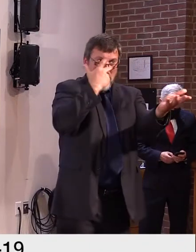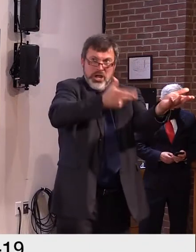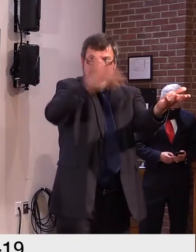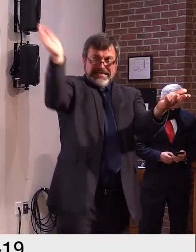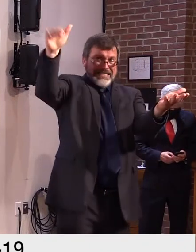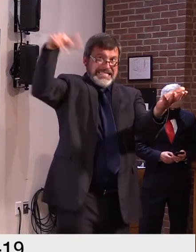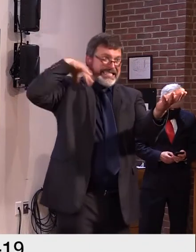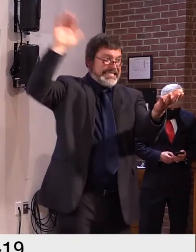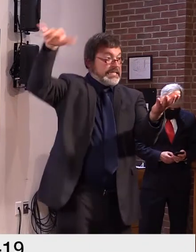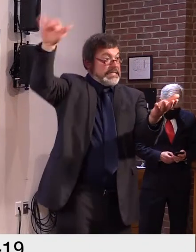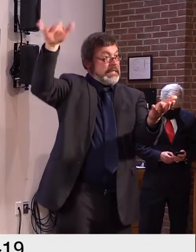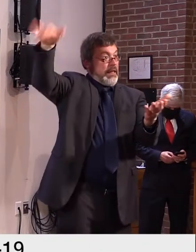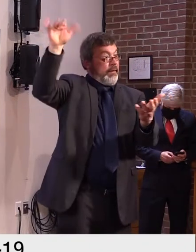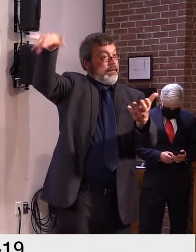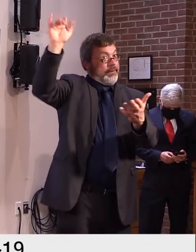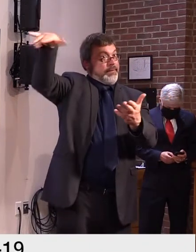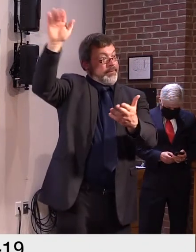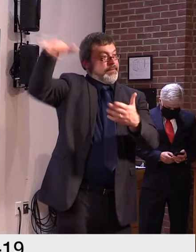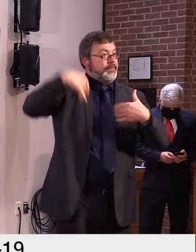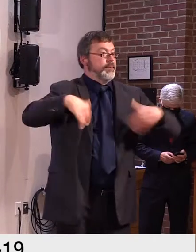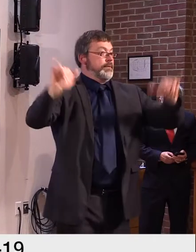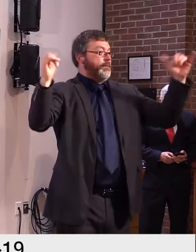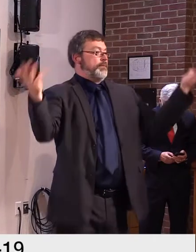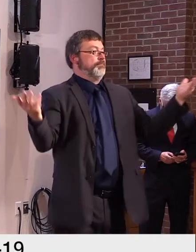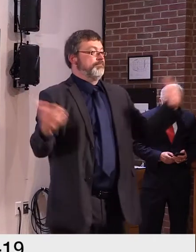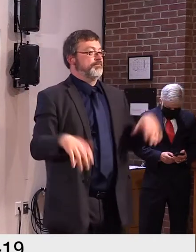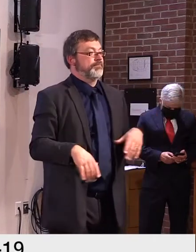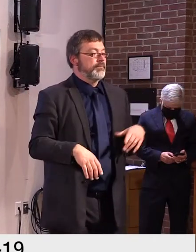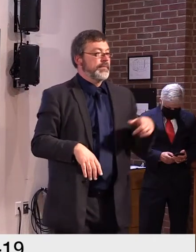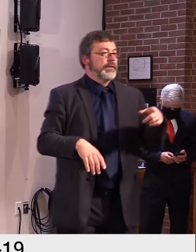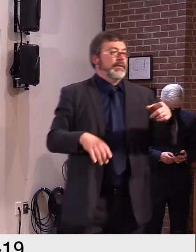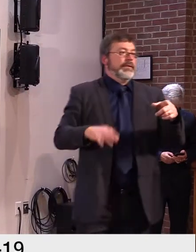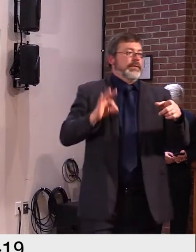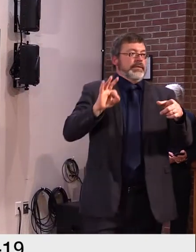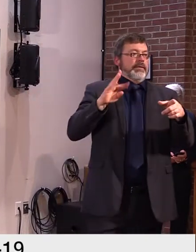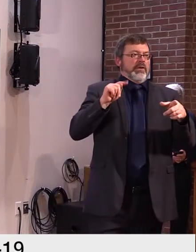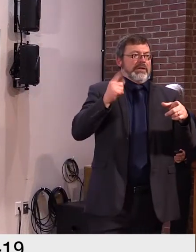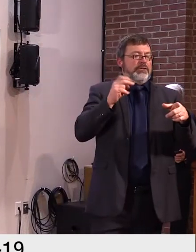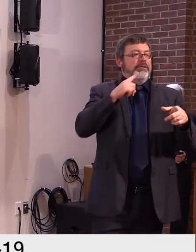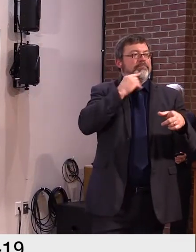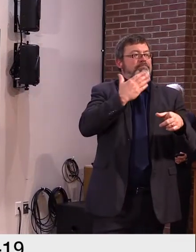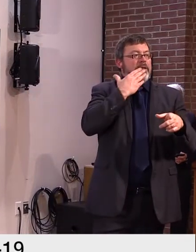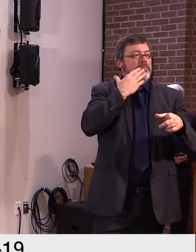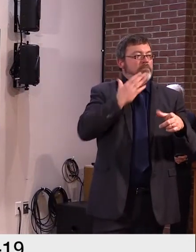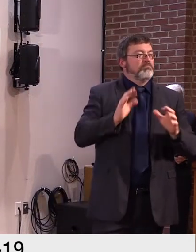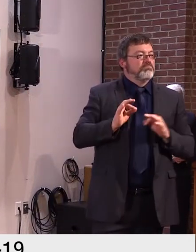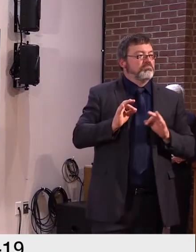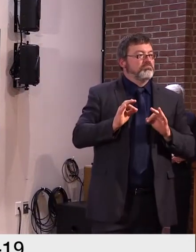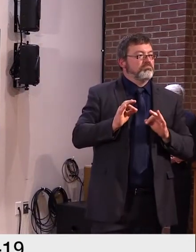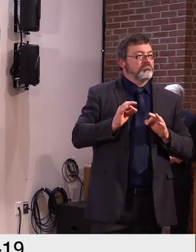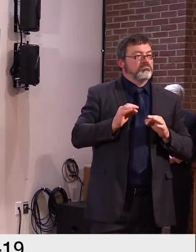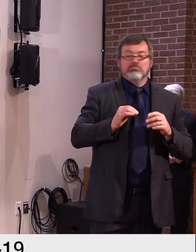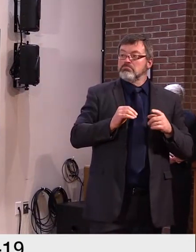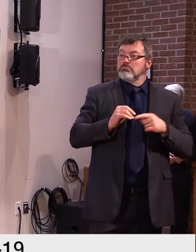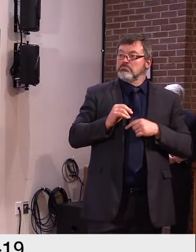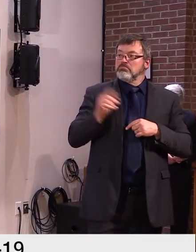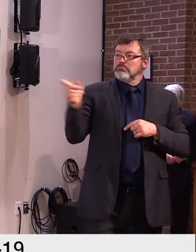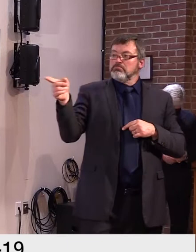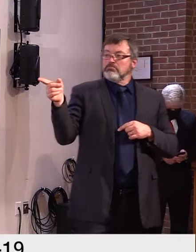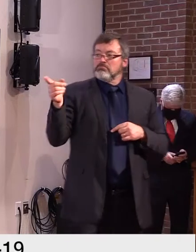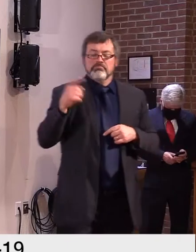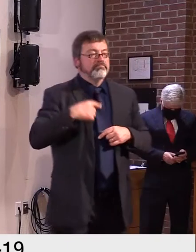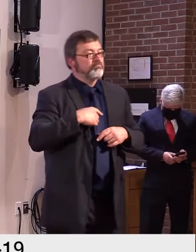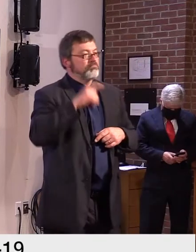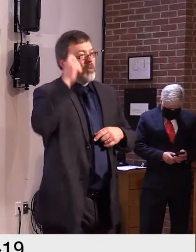much, Commissioner. And thank you. Just to run through that again, we had the $600